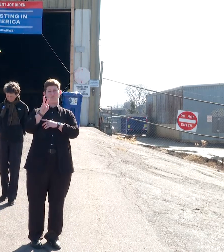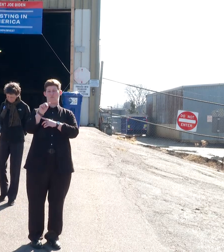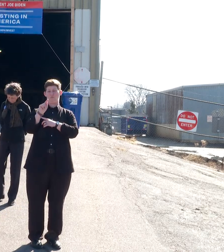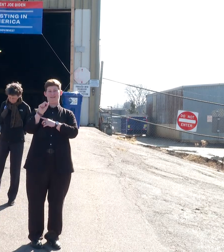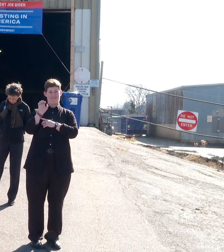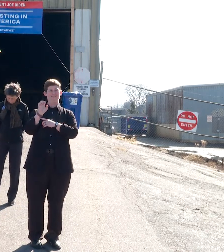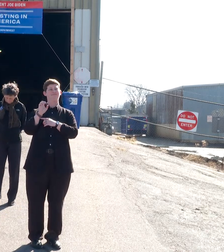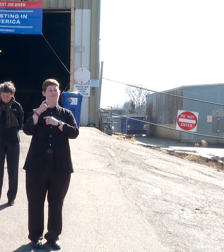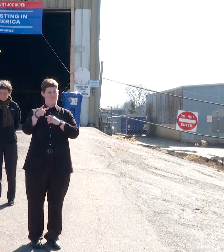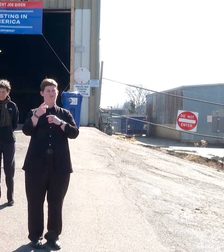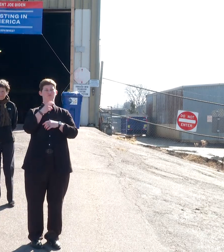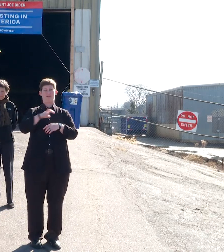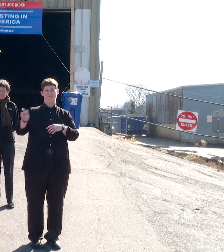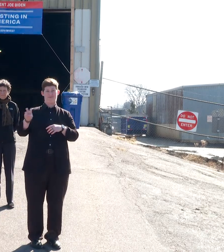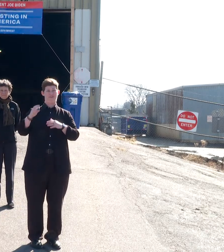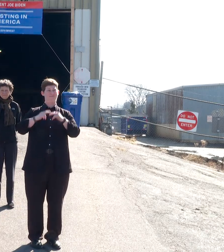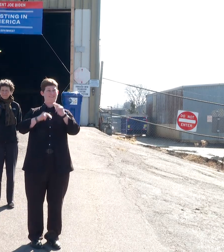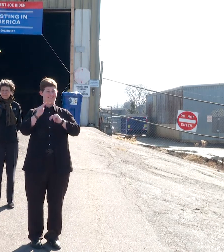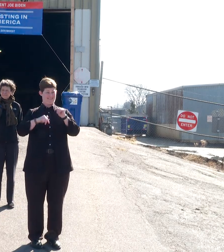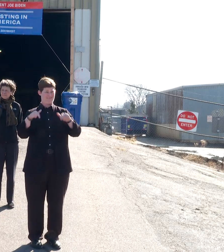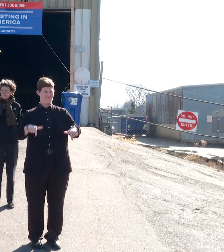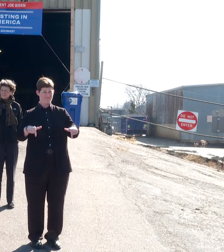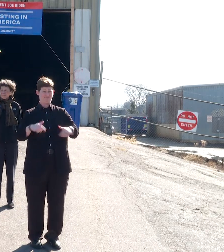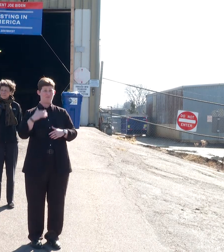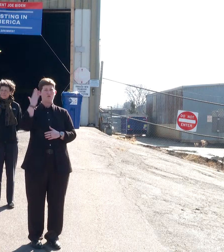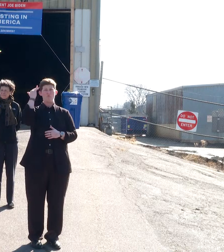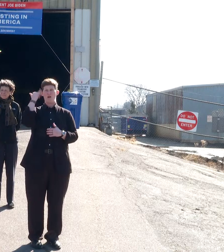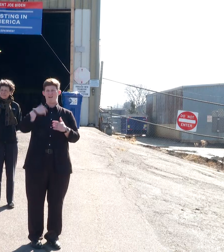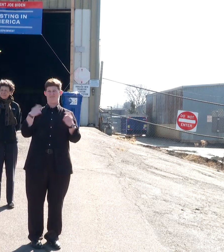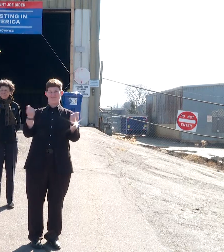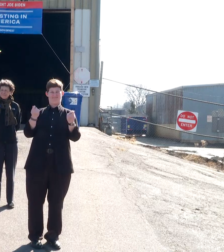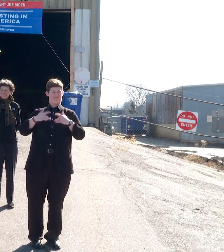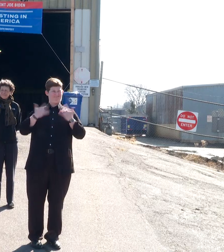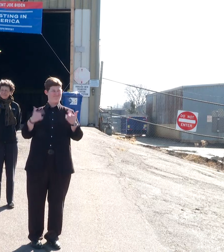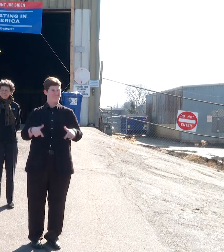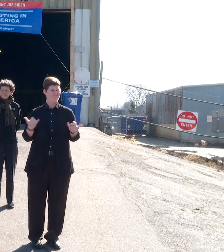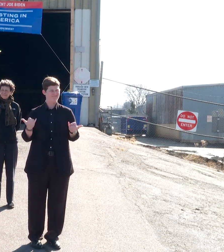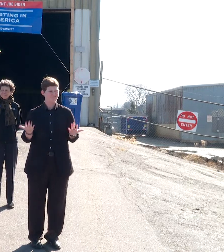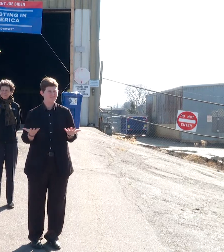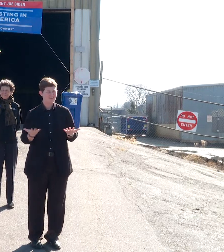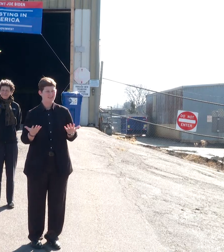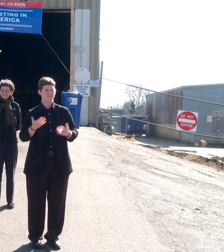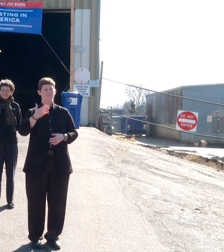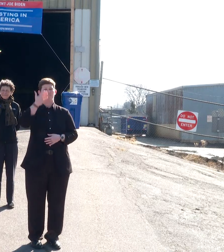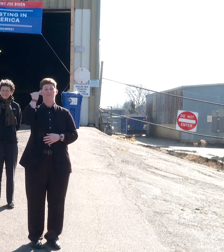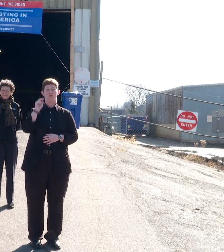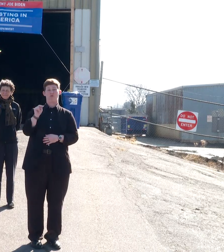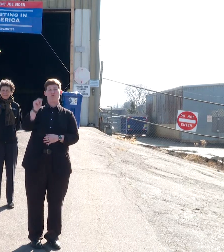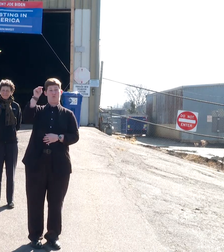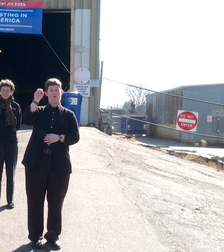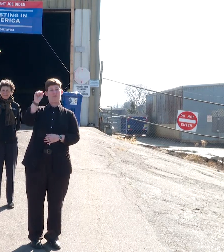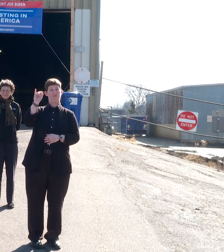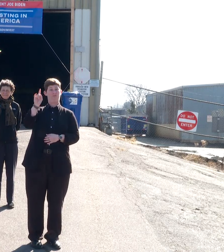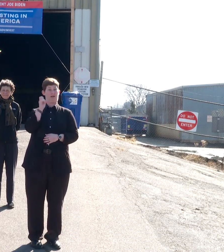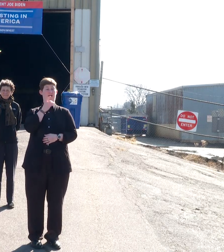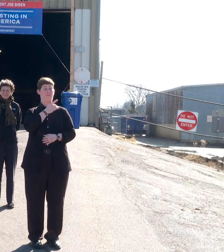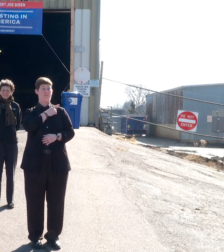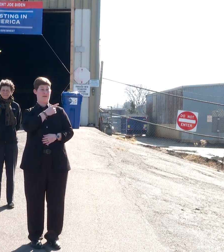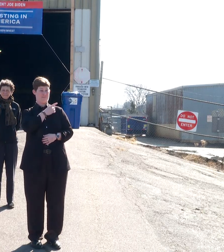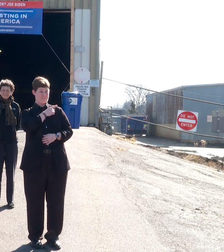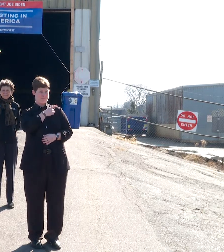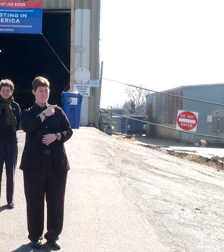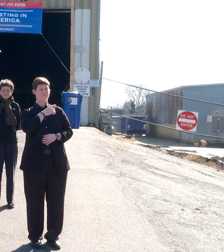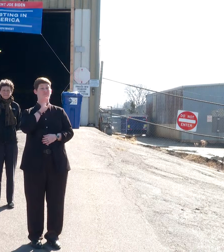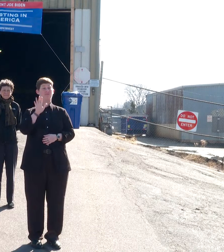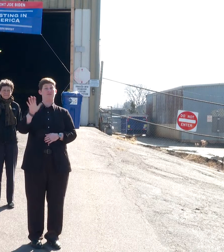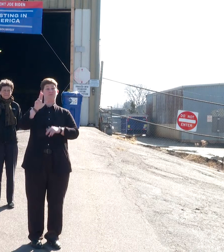are we celebrating a waste transfer facility? Well, in this case, it's on the incredible north side, and we are bringing this building